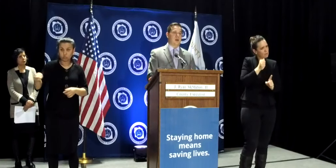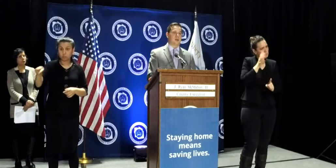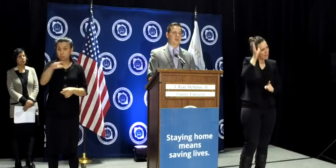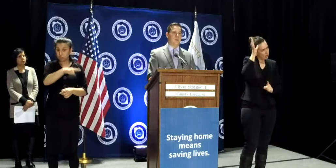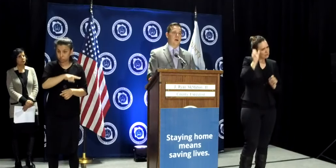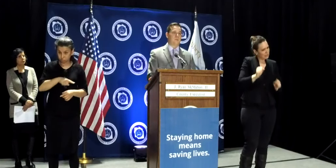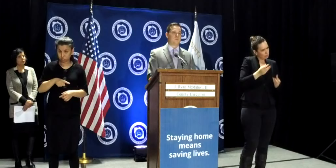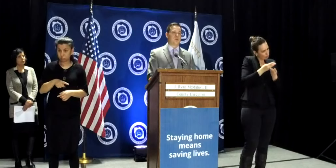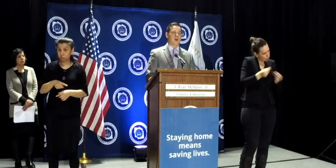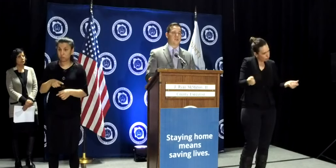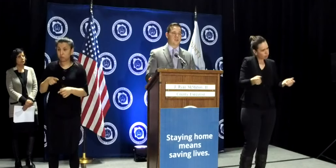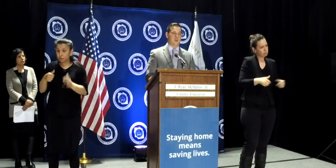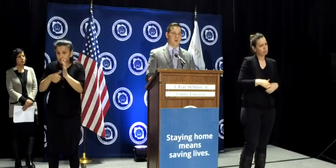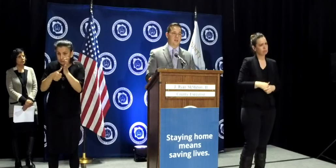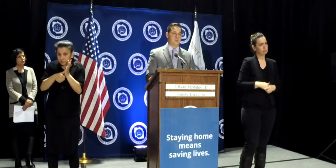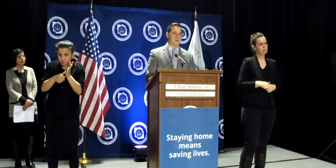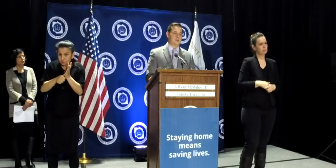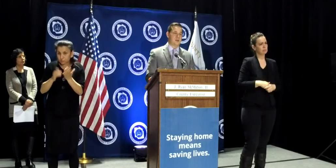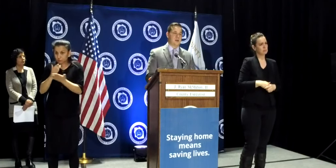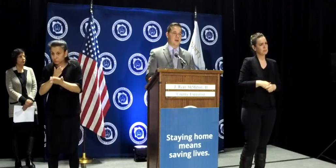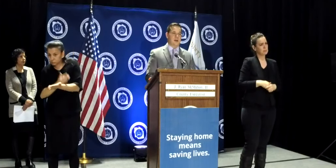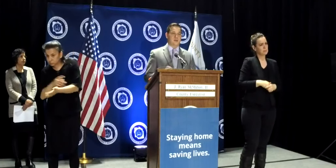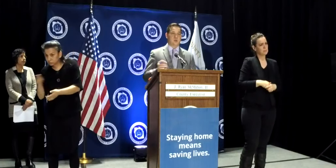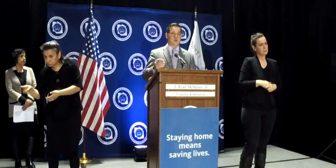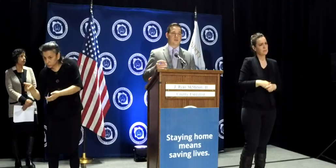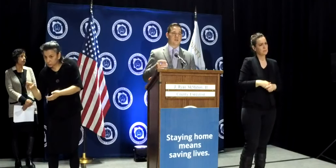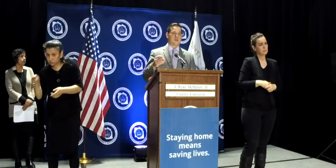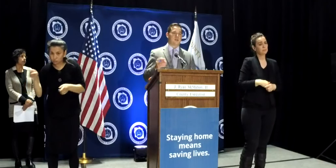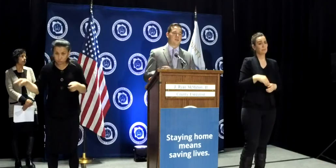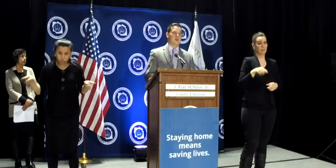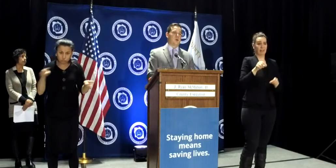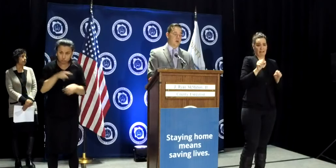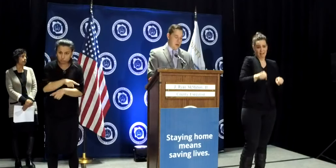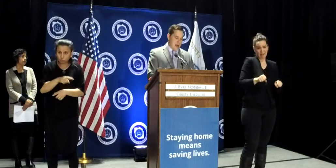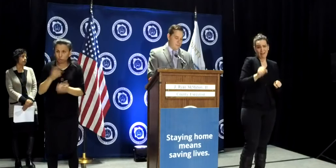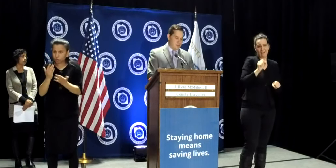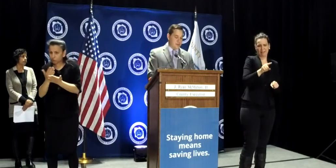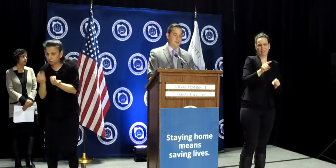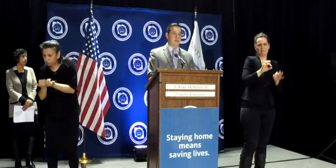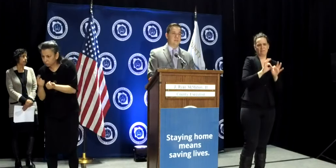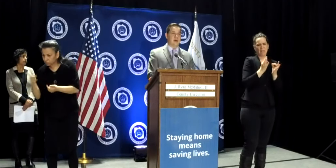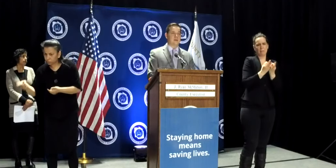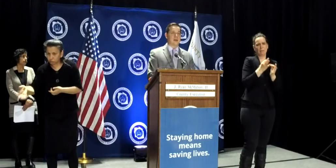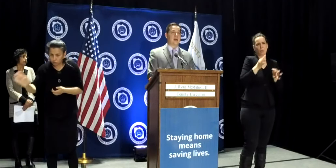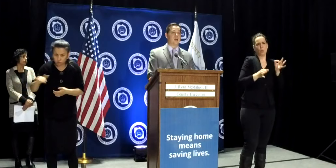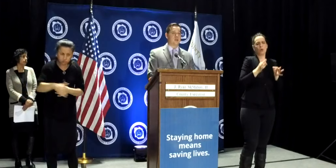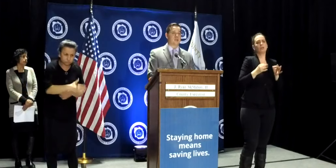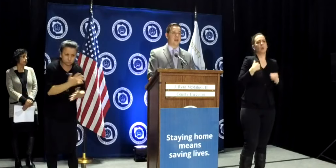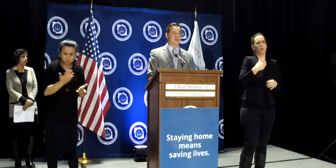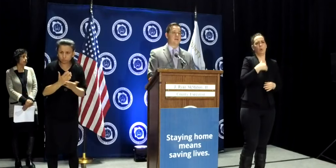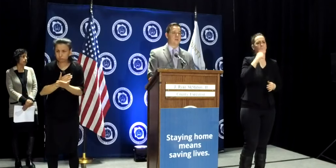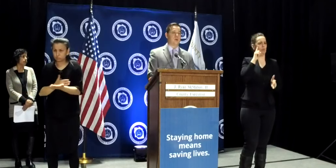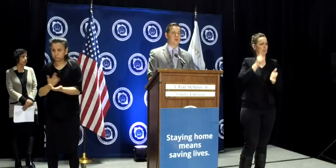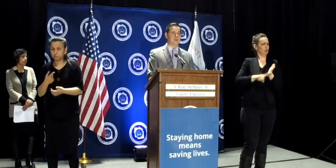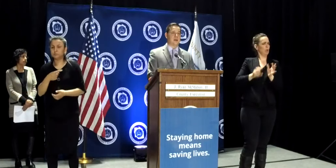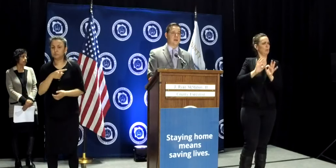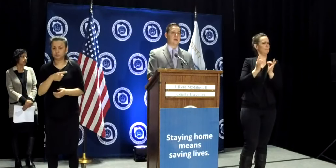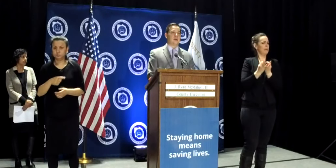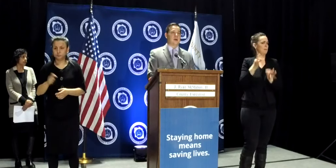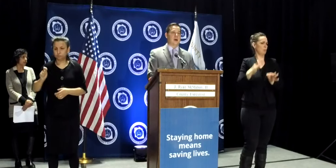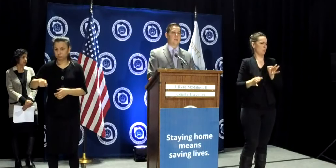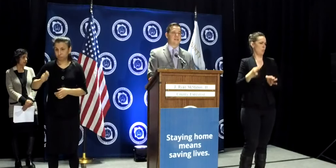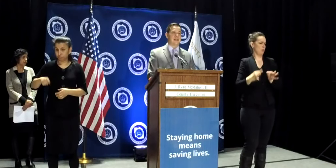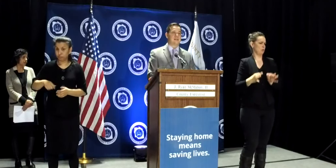when you're talking about custody arrangements and social distancing. So I'm getting the emails. I understand what you're